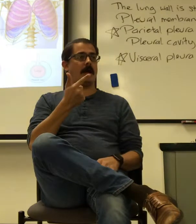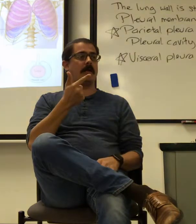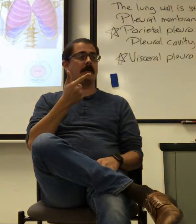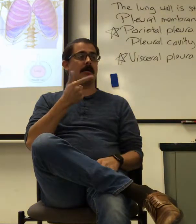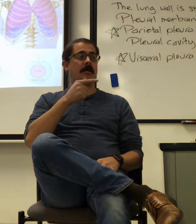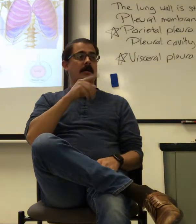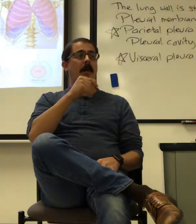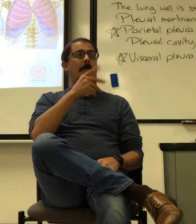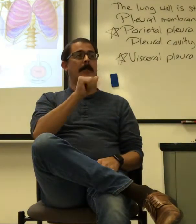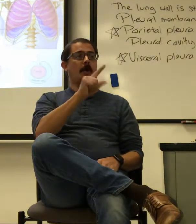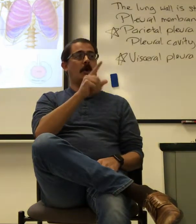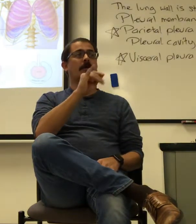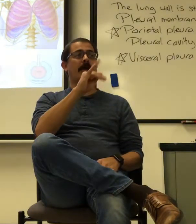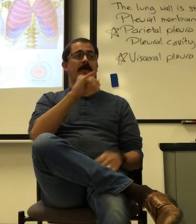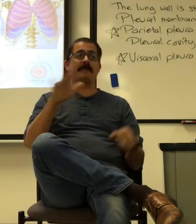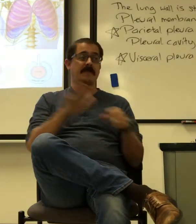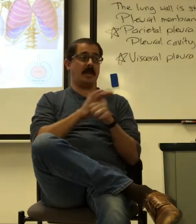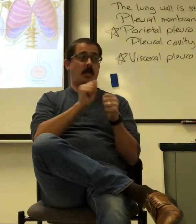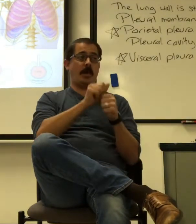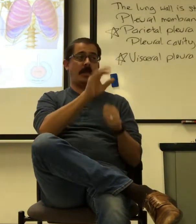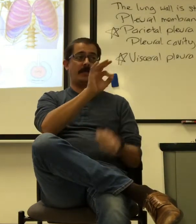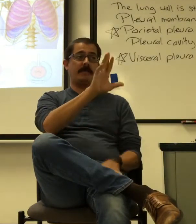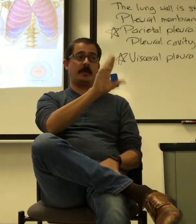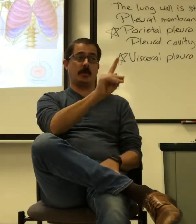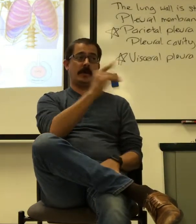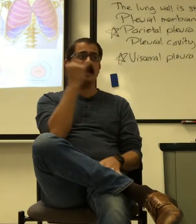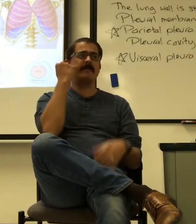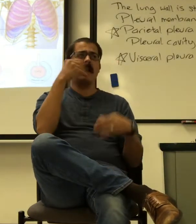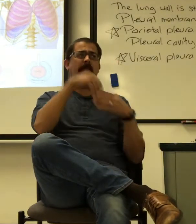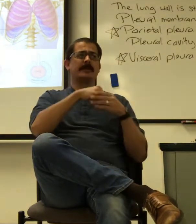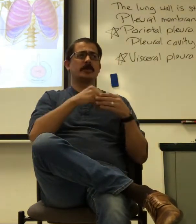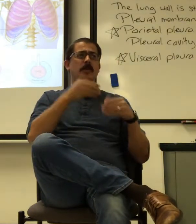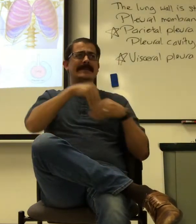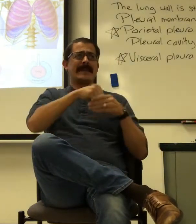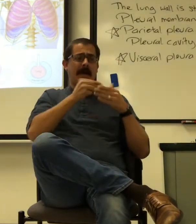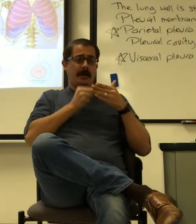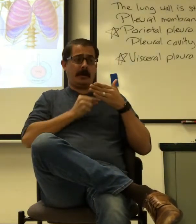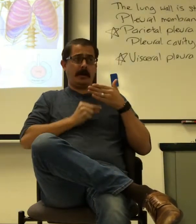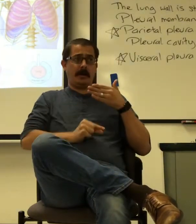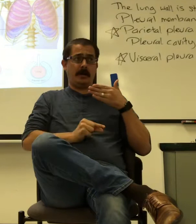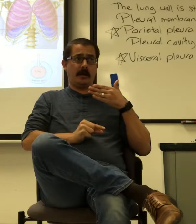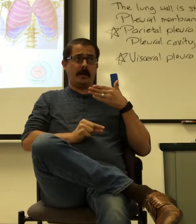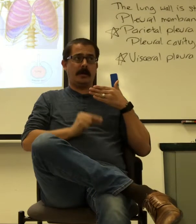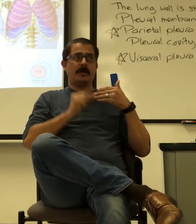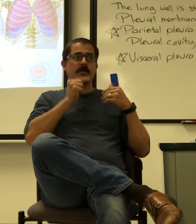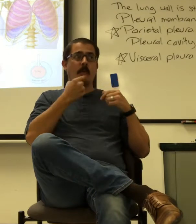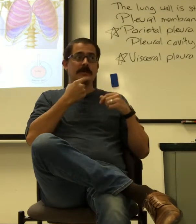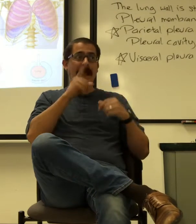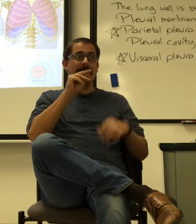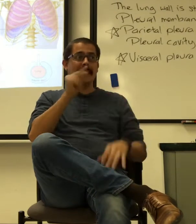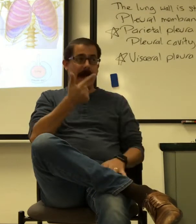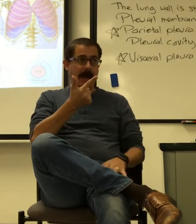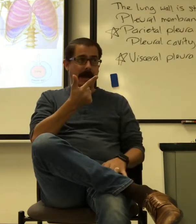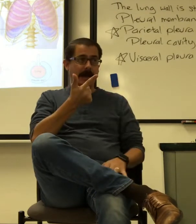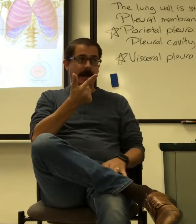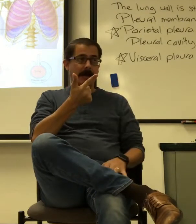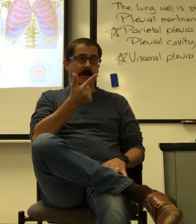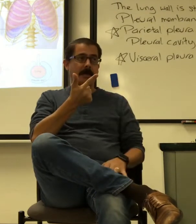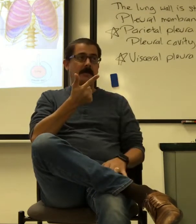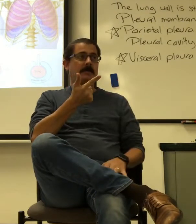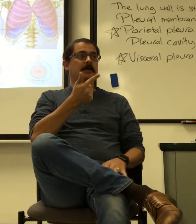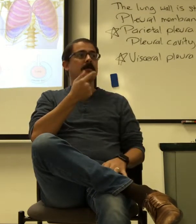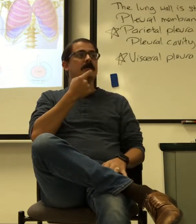with fluid. So if I ever ask you what's inside the pleural cavity, don't say lungs, because students always want to say